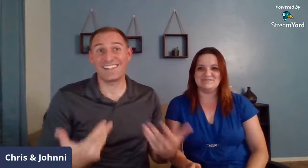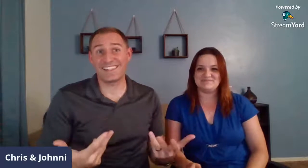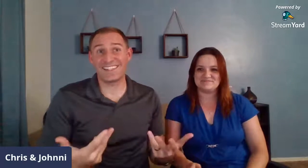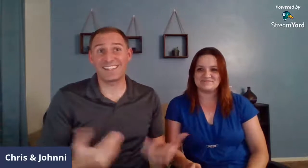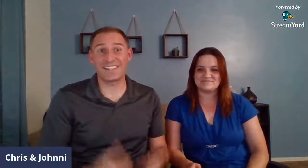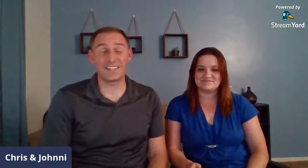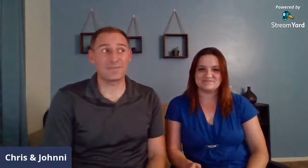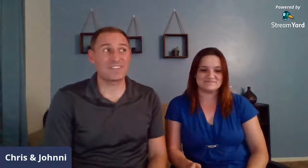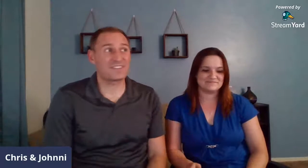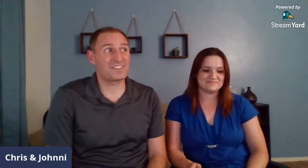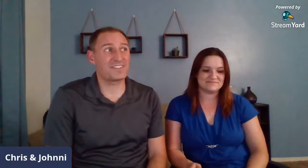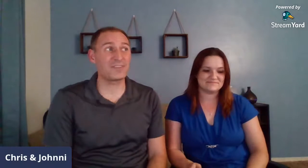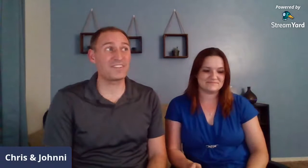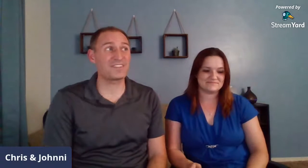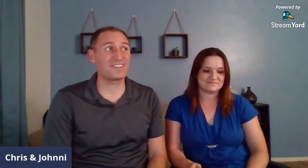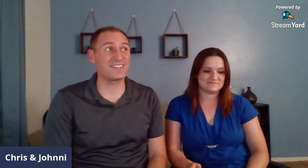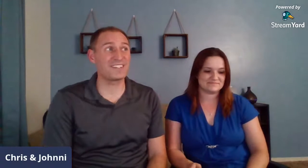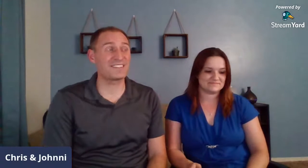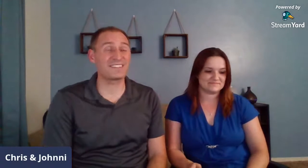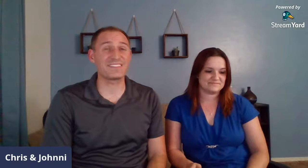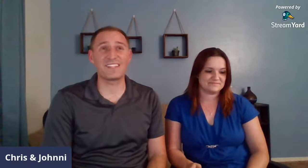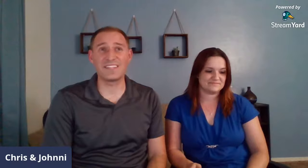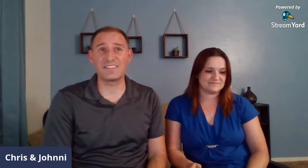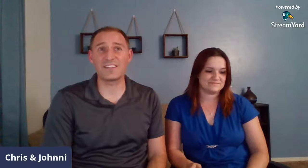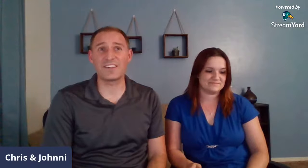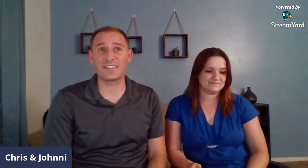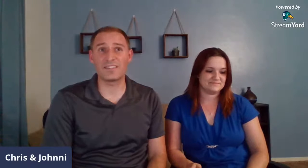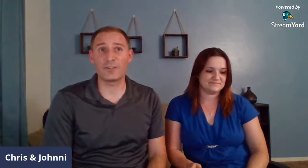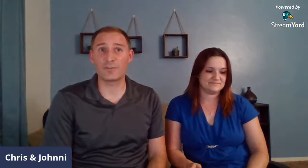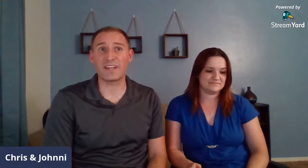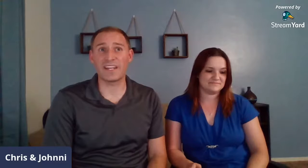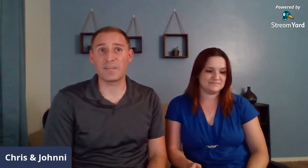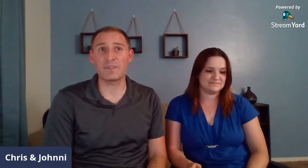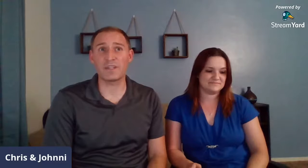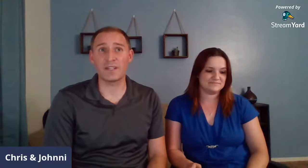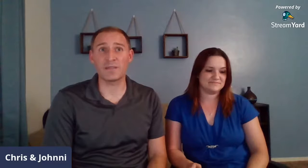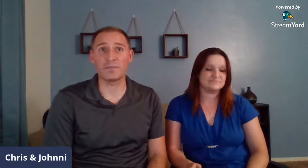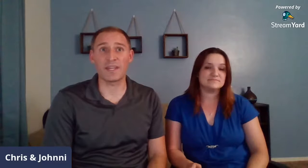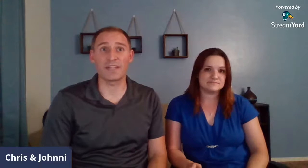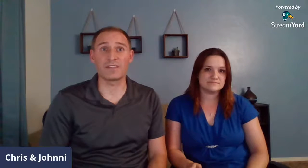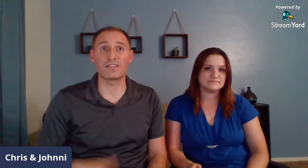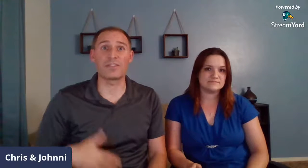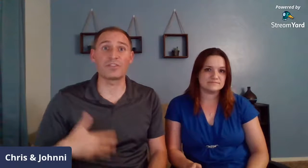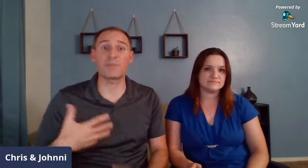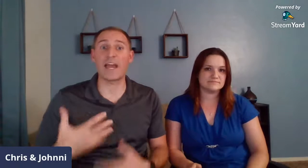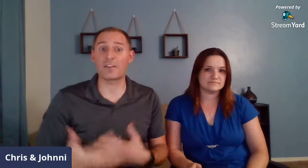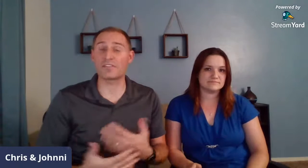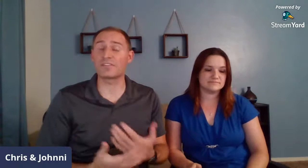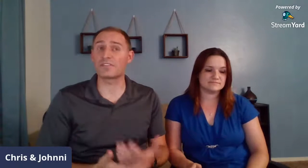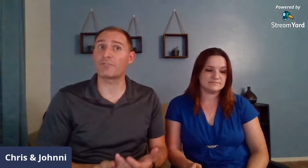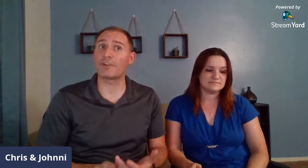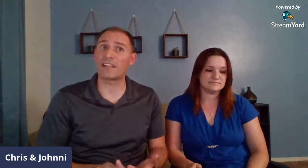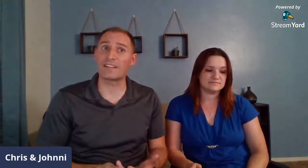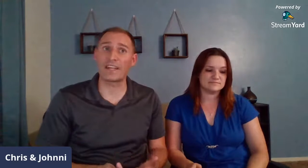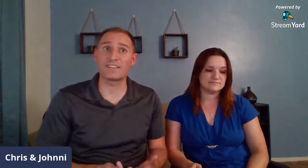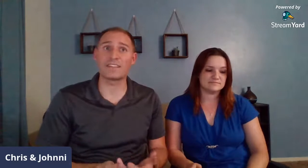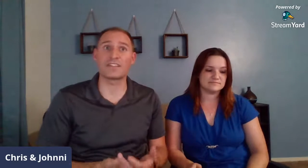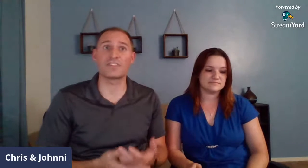And again, it's one of those things that gets easier over time. And those patterns you'll start recognizing and you'll